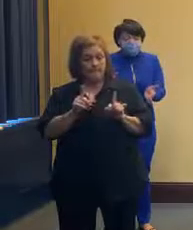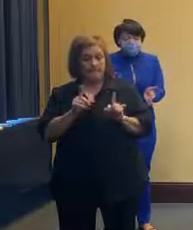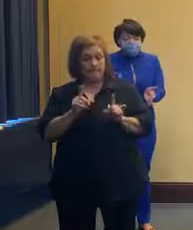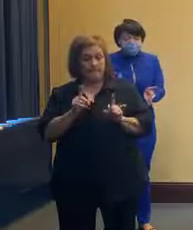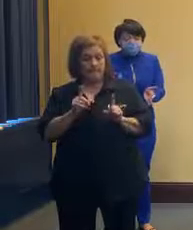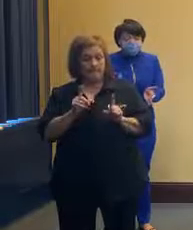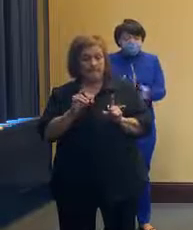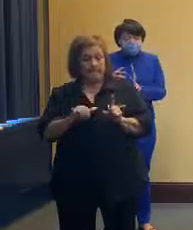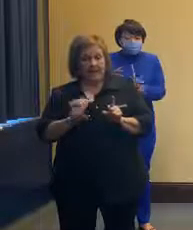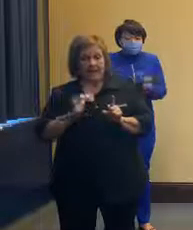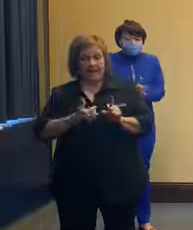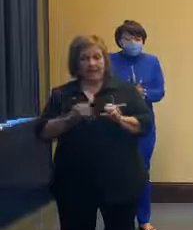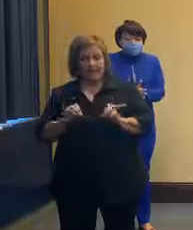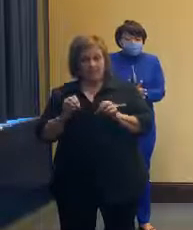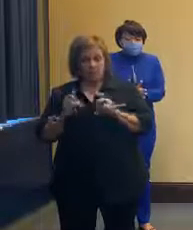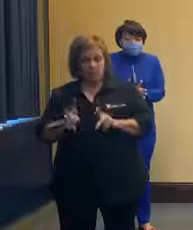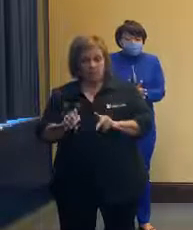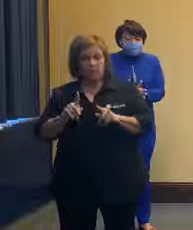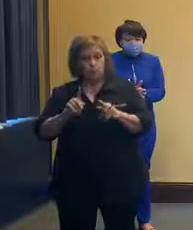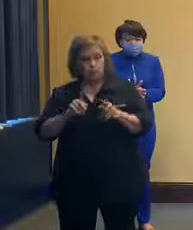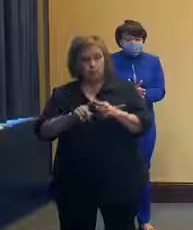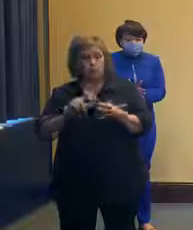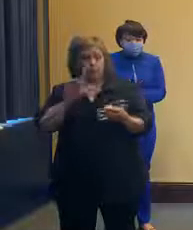is our opportunity to reassess,